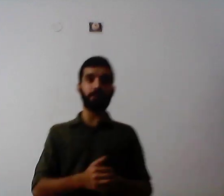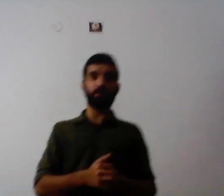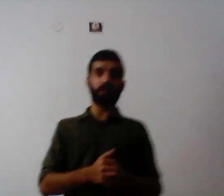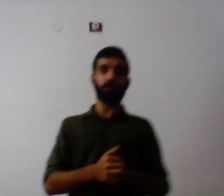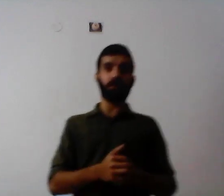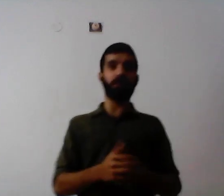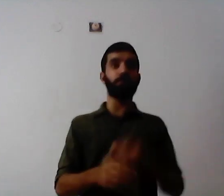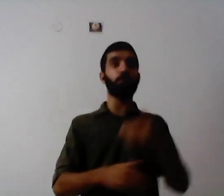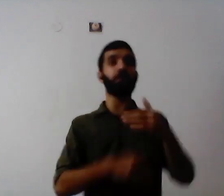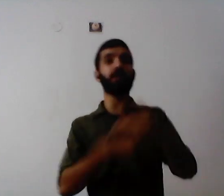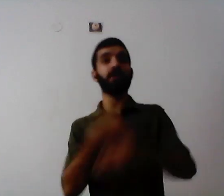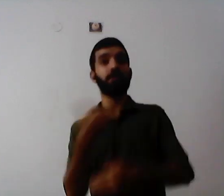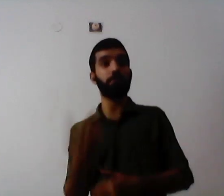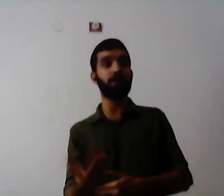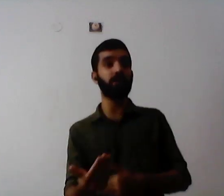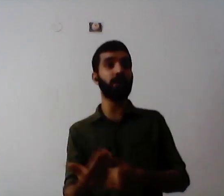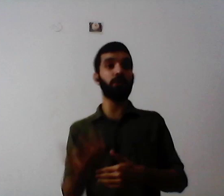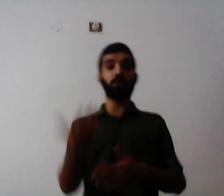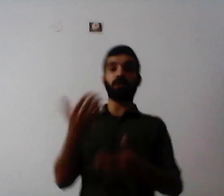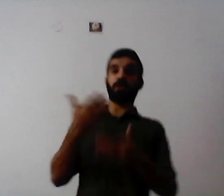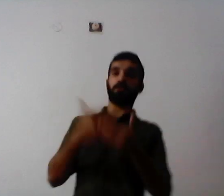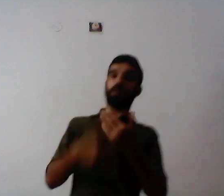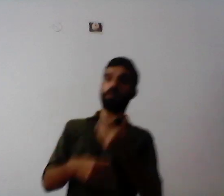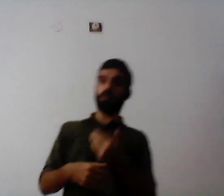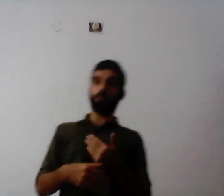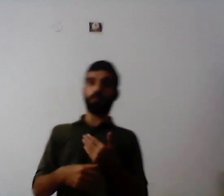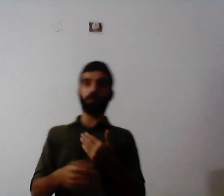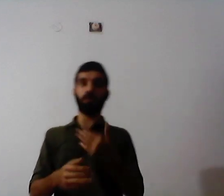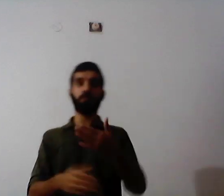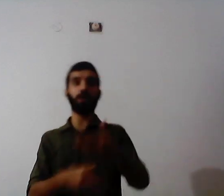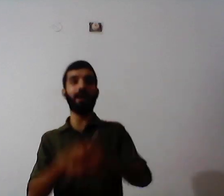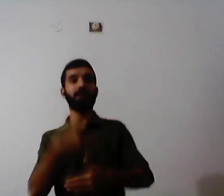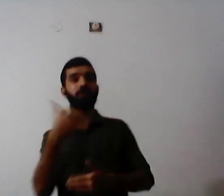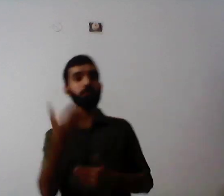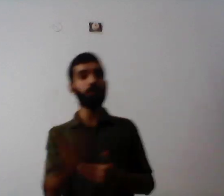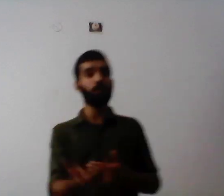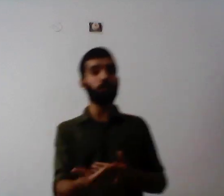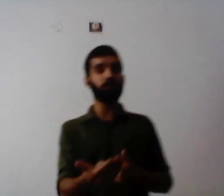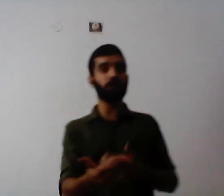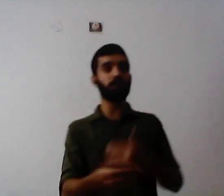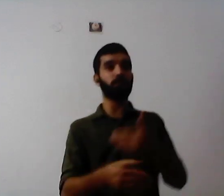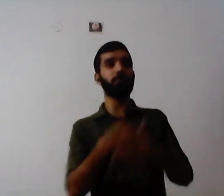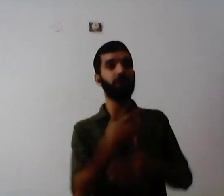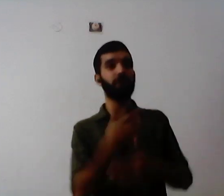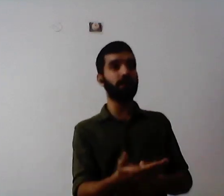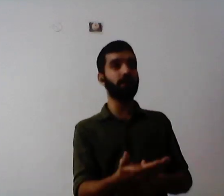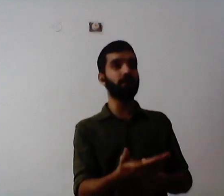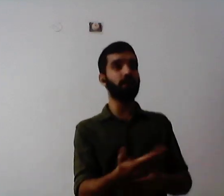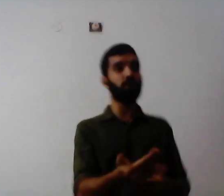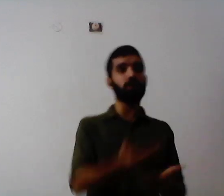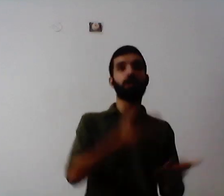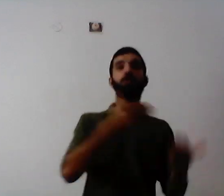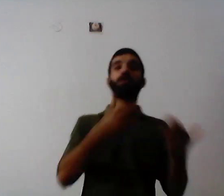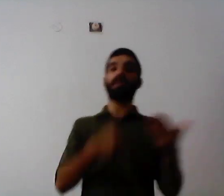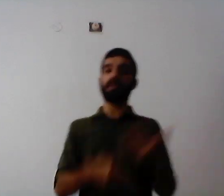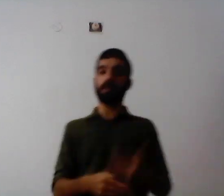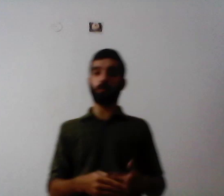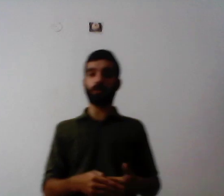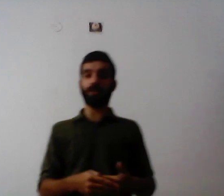temperature. If you increase the pressure, it will try to decrease the pressure. If you add some concentration of some reactants, it will try to decrease the concentration